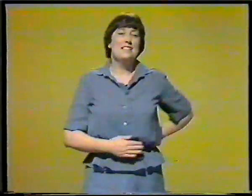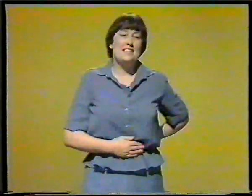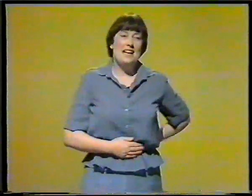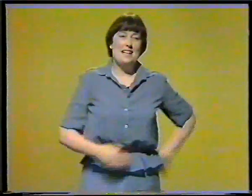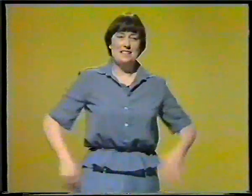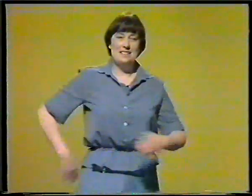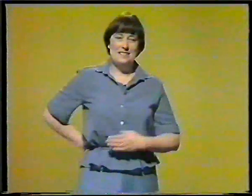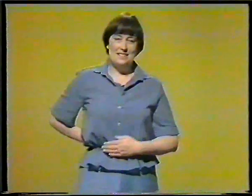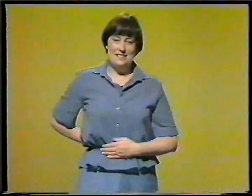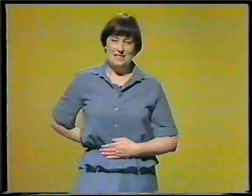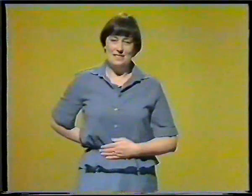Sailor.